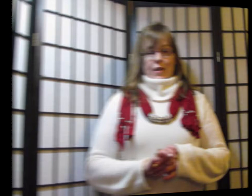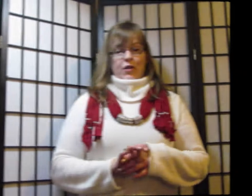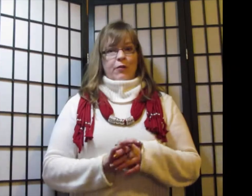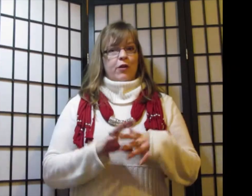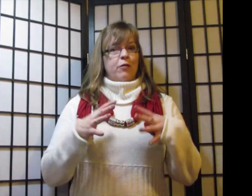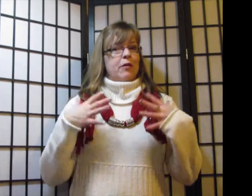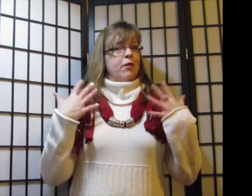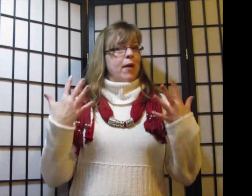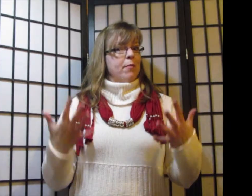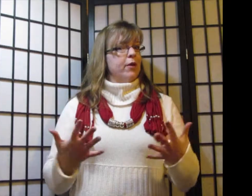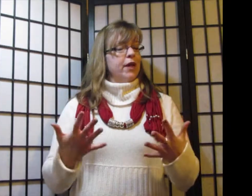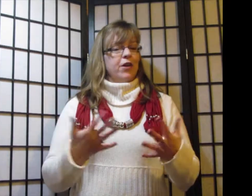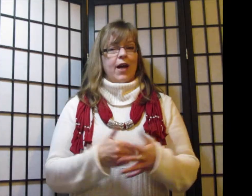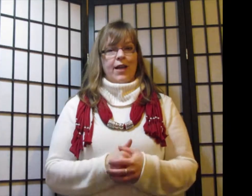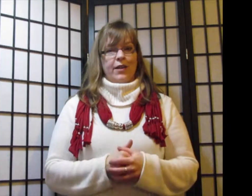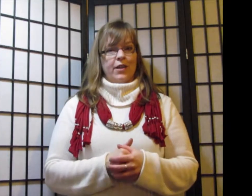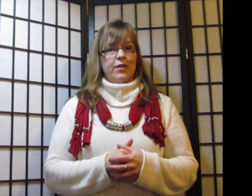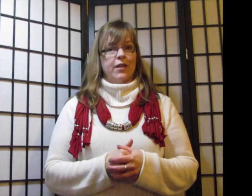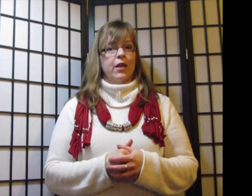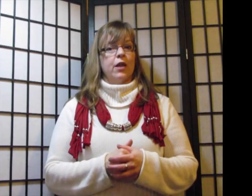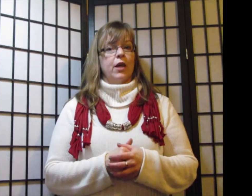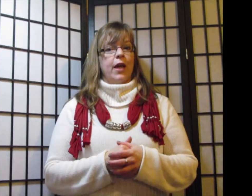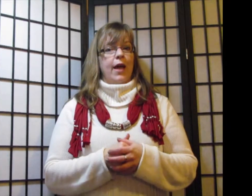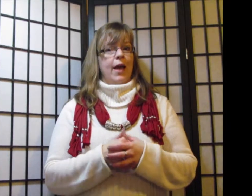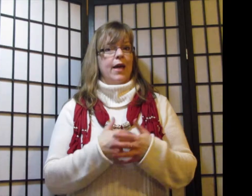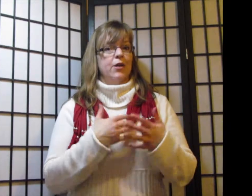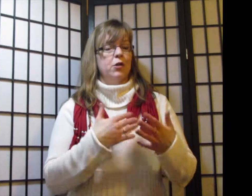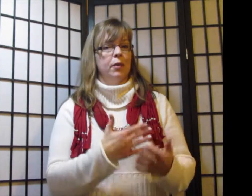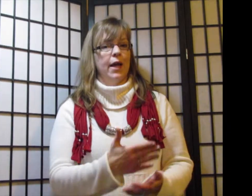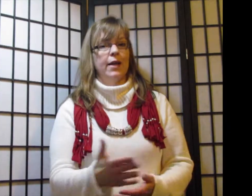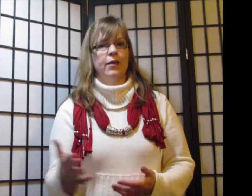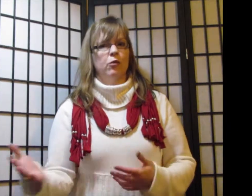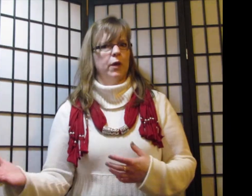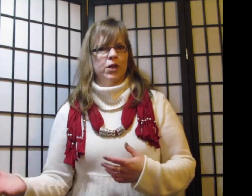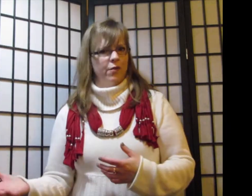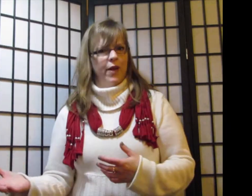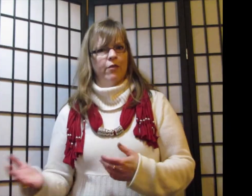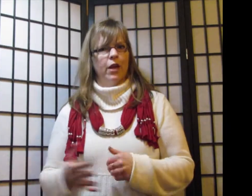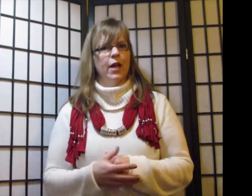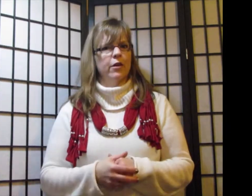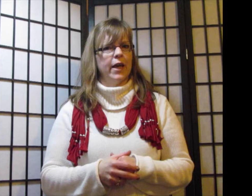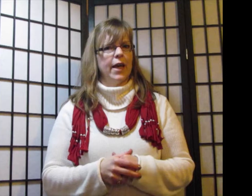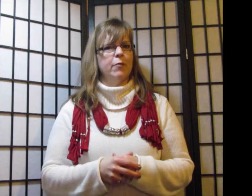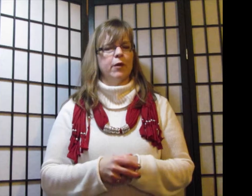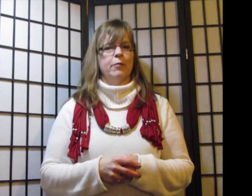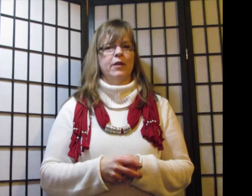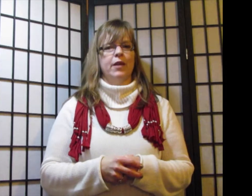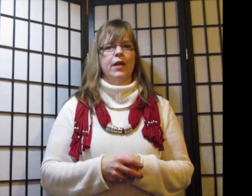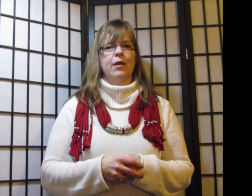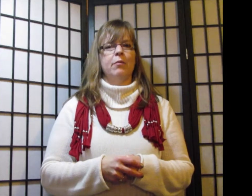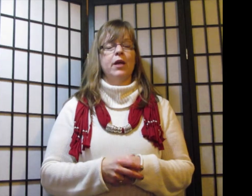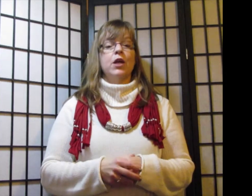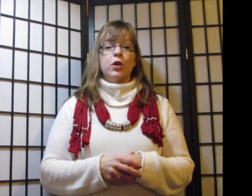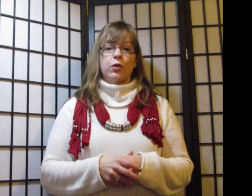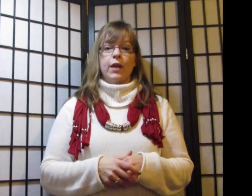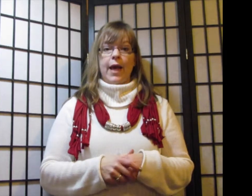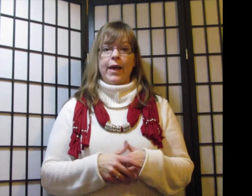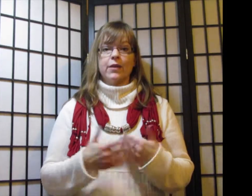So if you've been remembering your colors and you play this what's your favorite color game with Miss Kim, you can